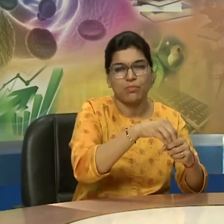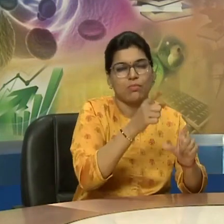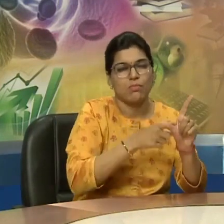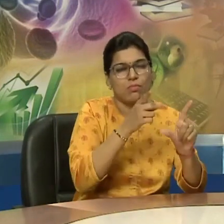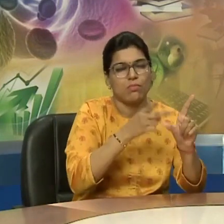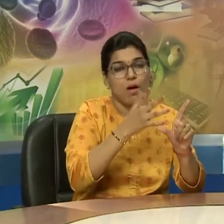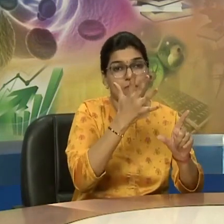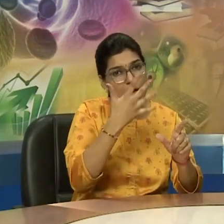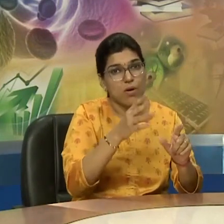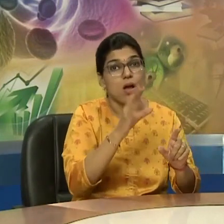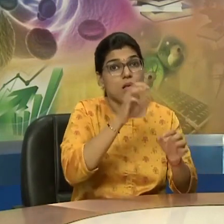These